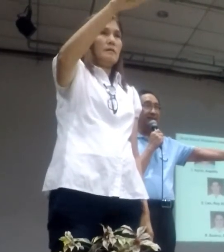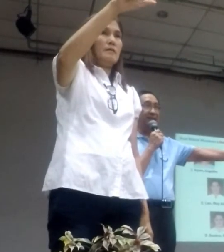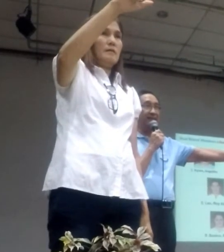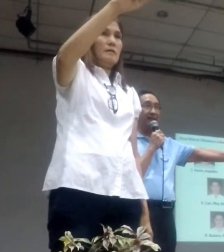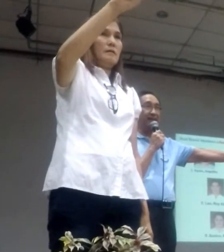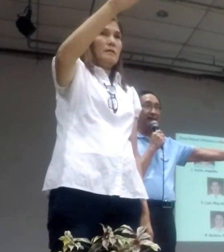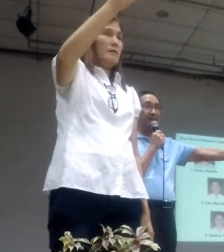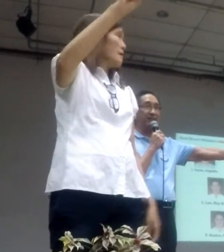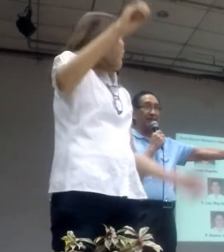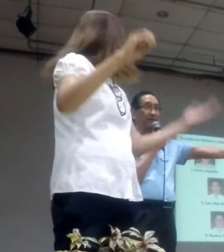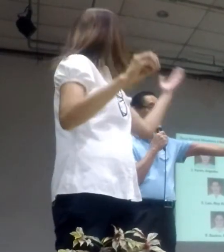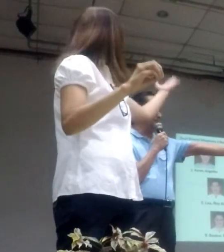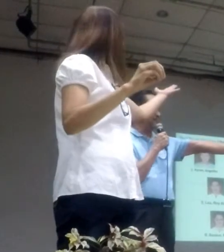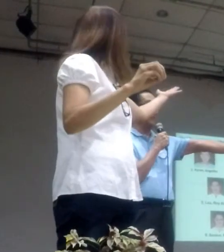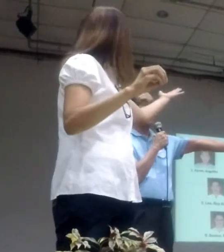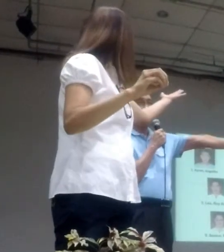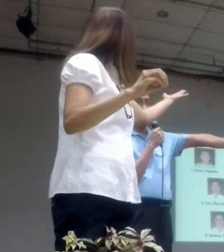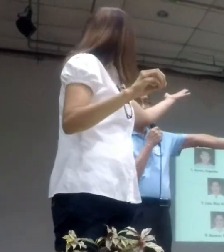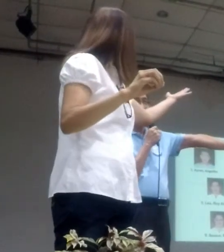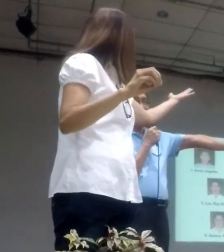Angelito, Lito Ayran, please come up.